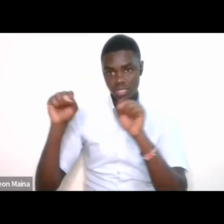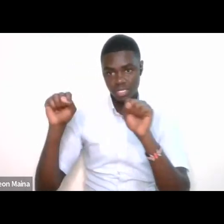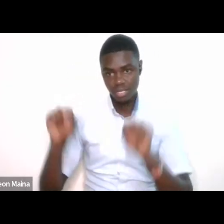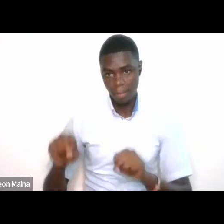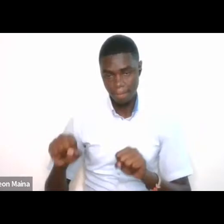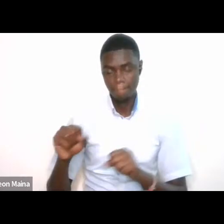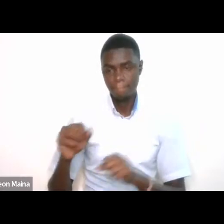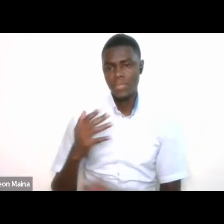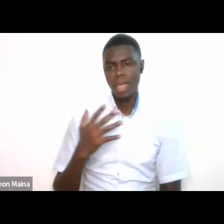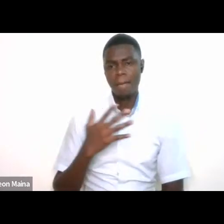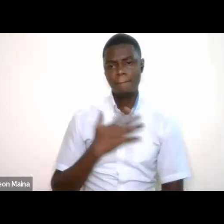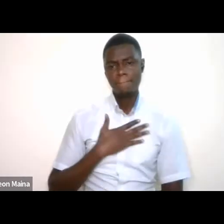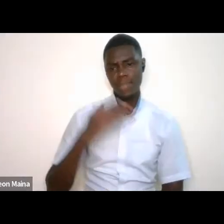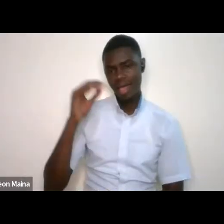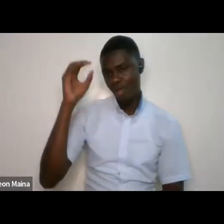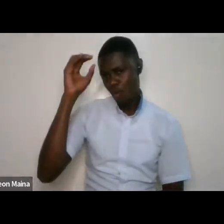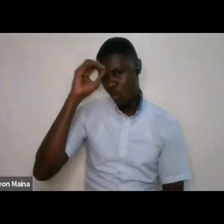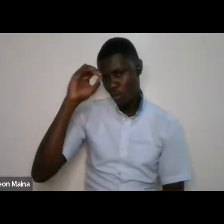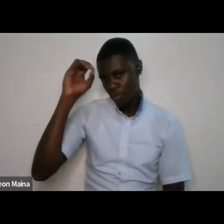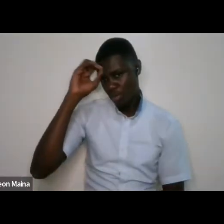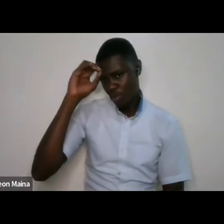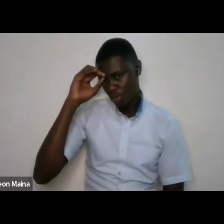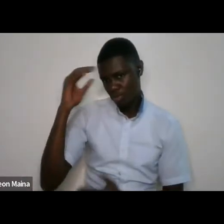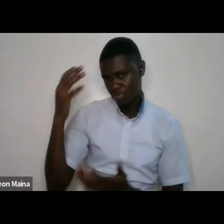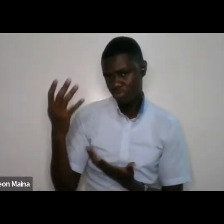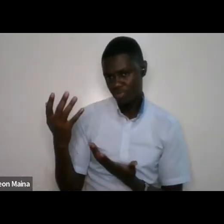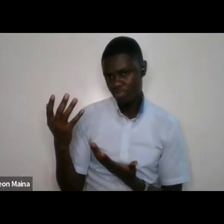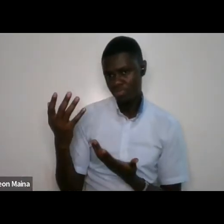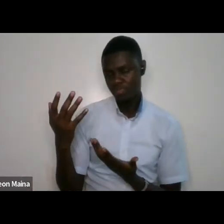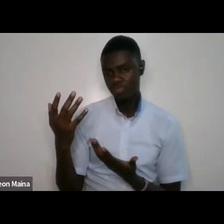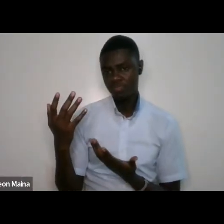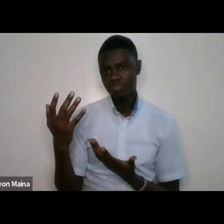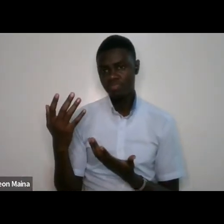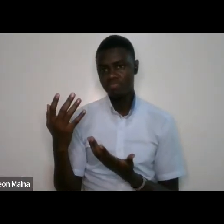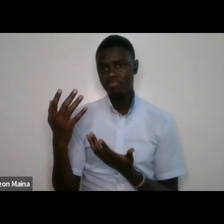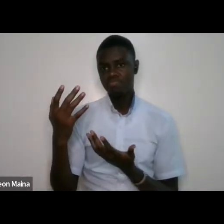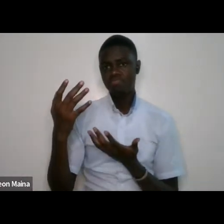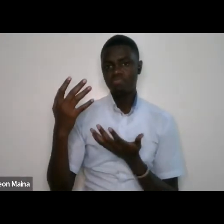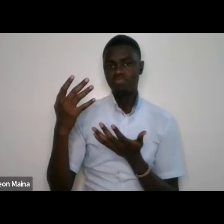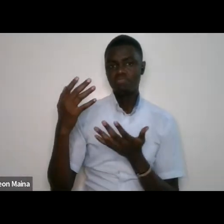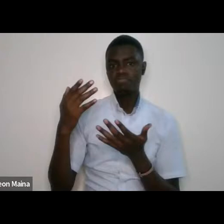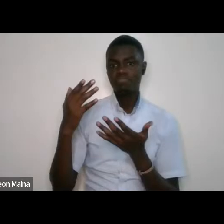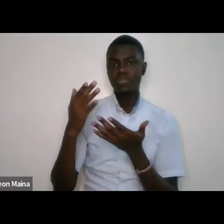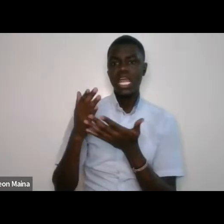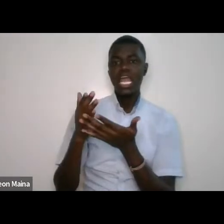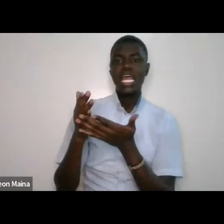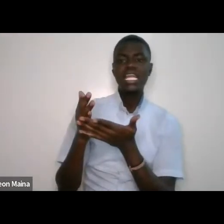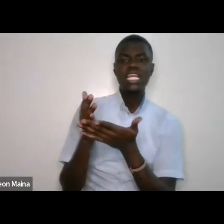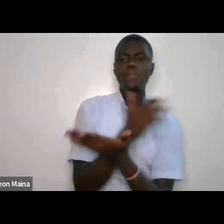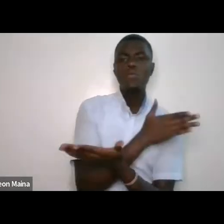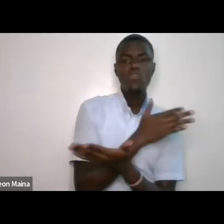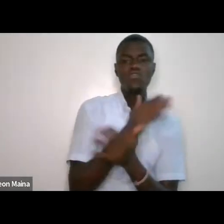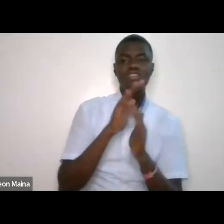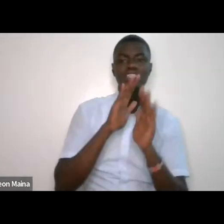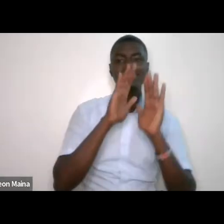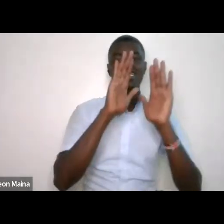opinion, we have not removed the significant barriers to learning